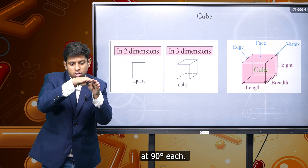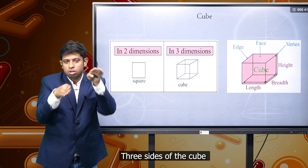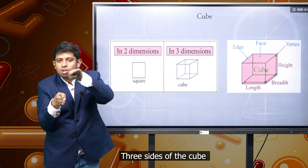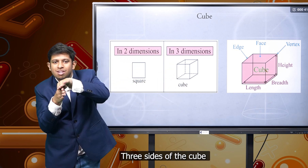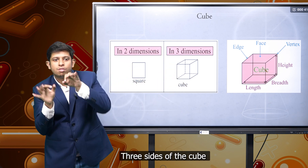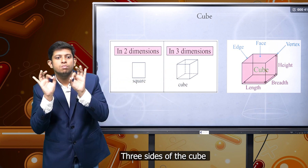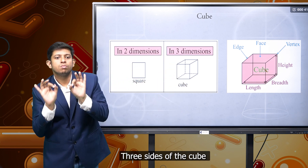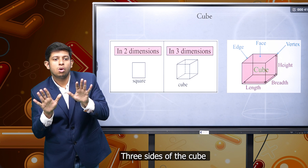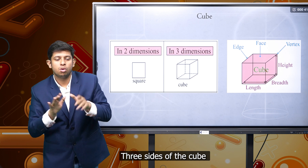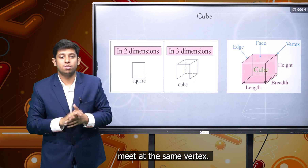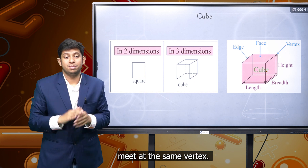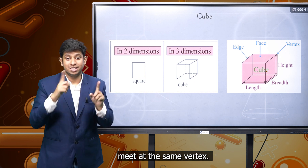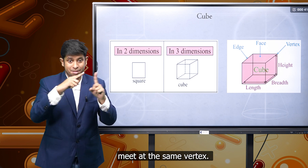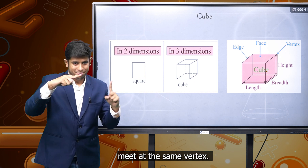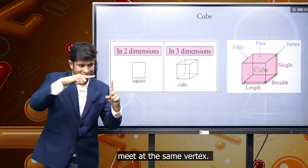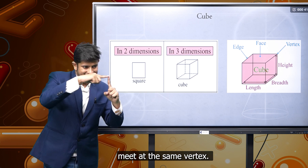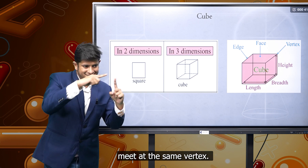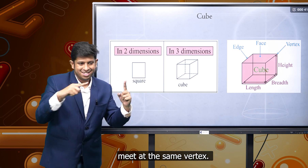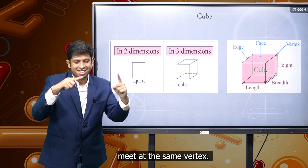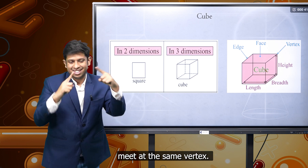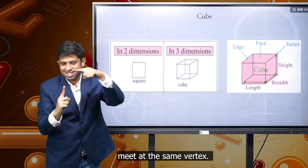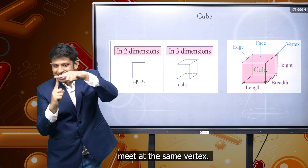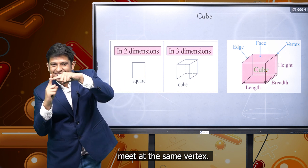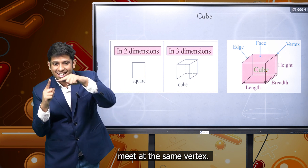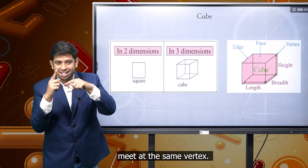Three sides of the cube meet at the same vertex.